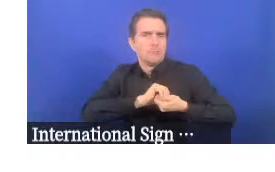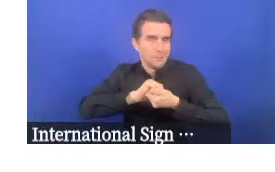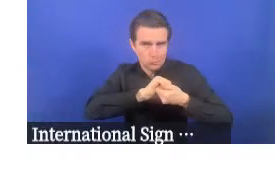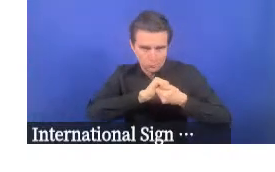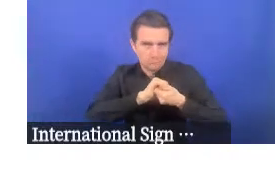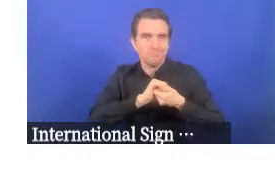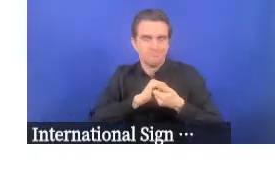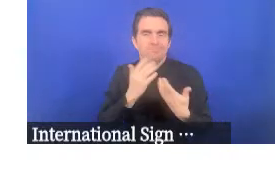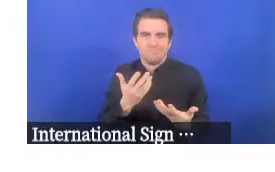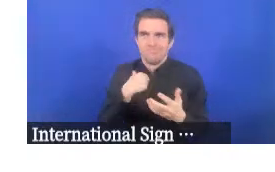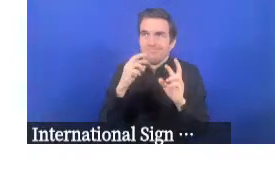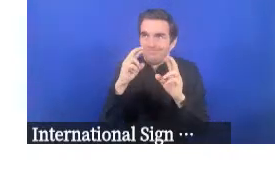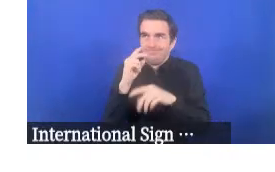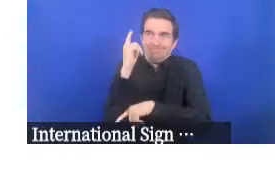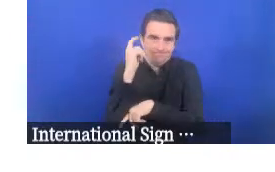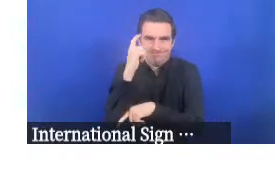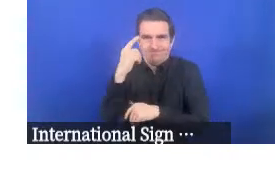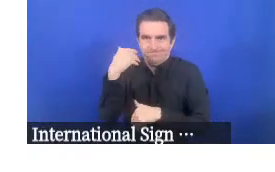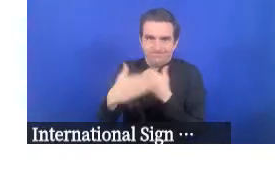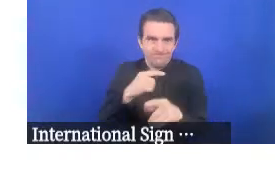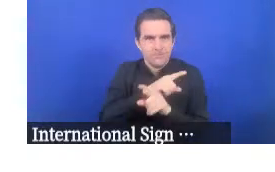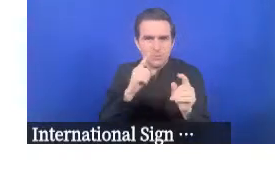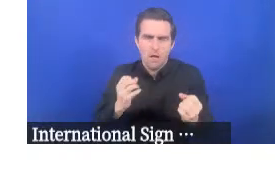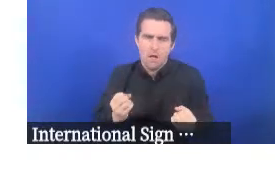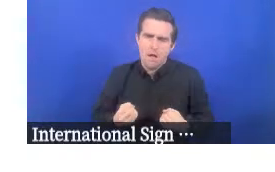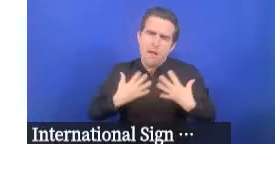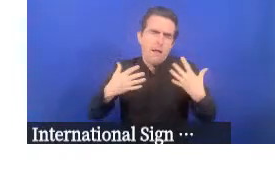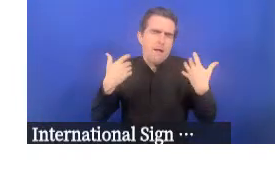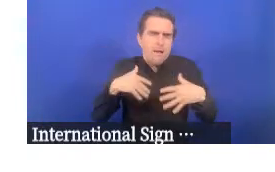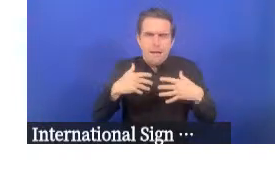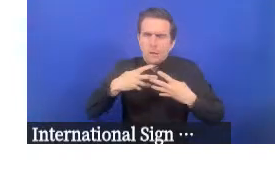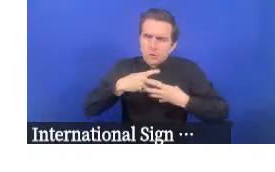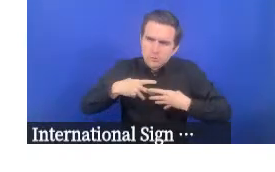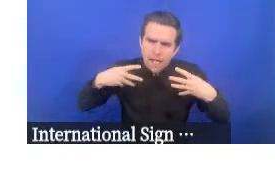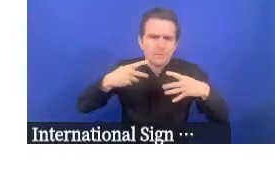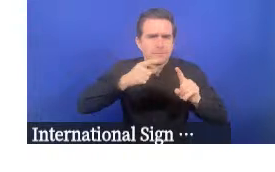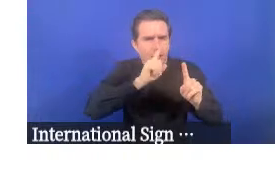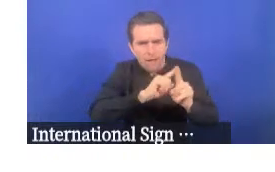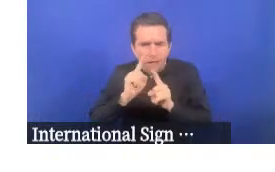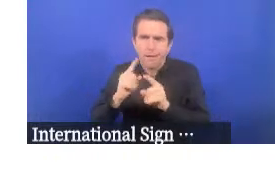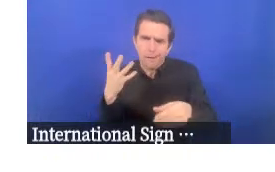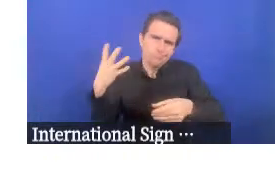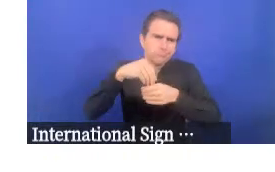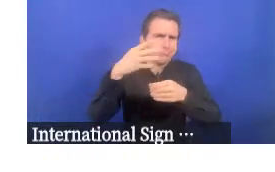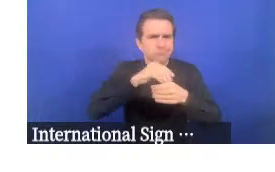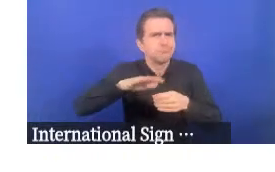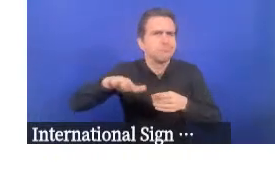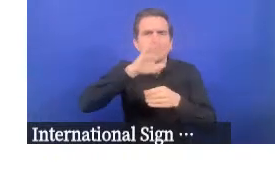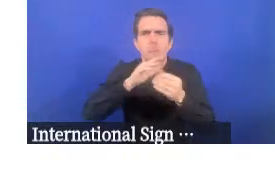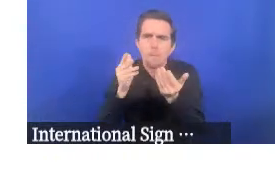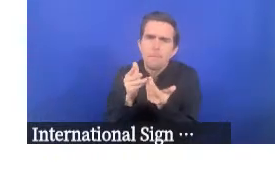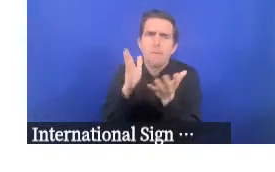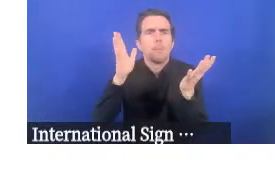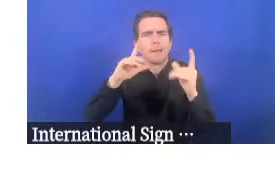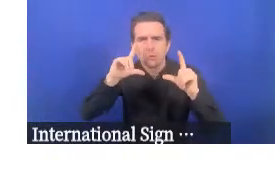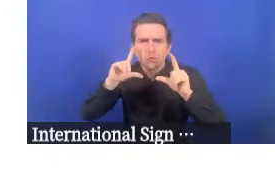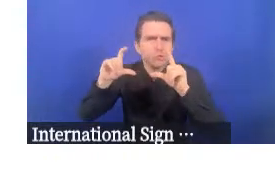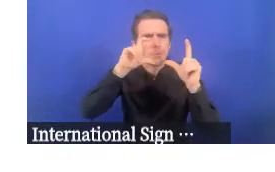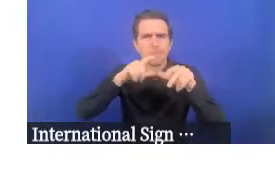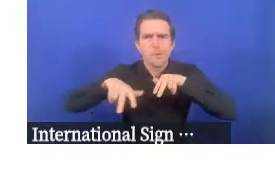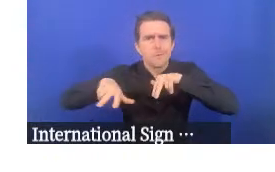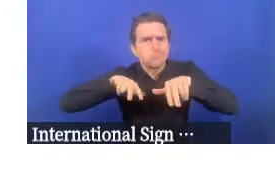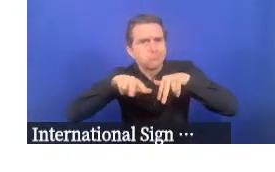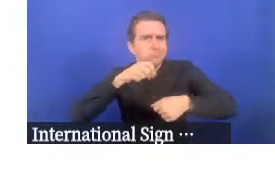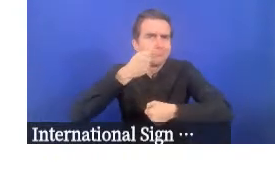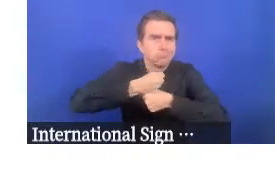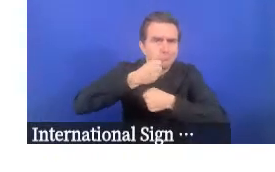public tourism organization. And we'll give you some tips on how to do that. I'd like to pass to my